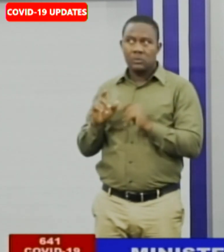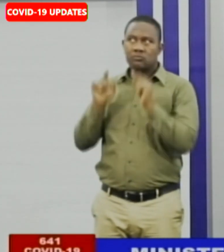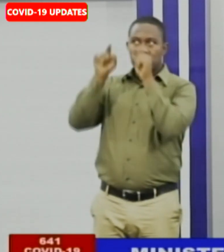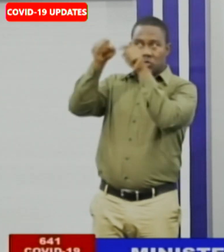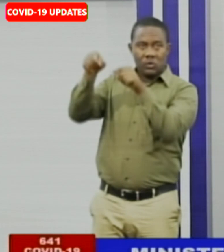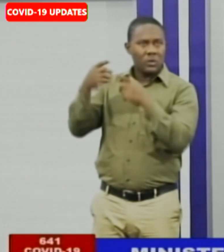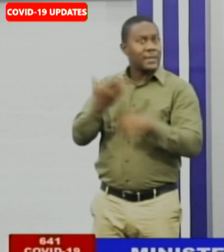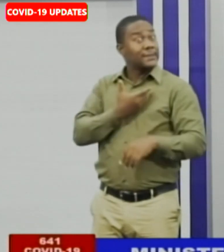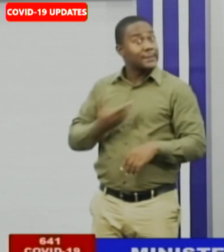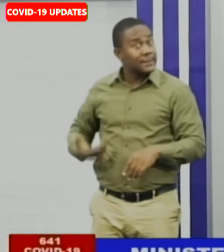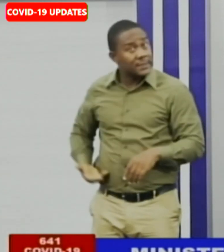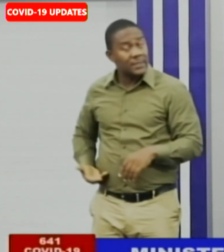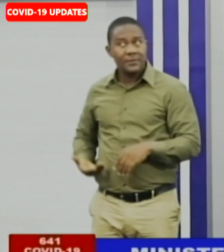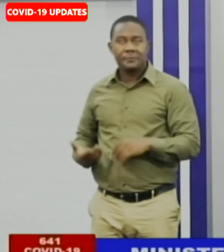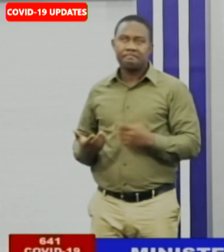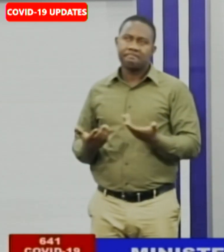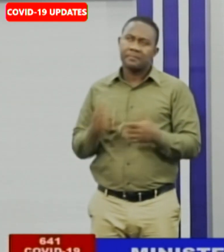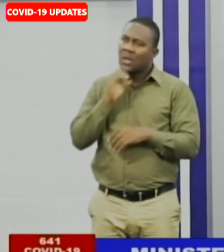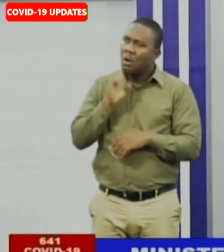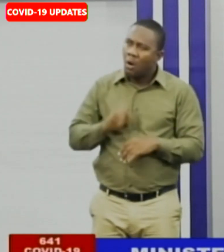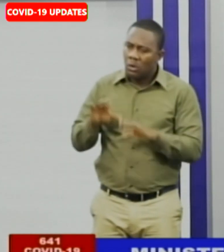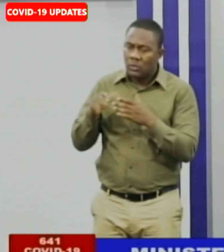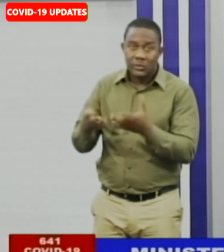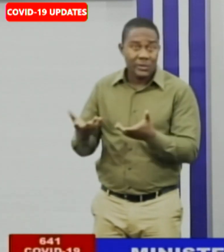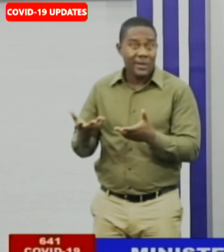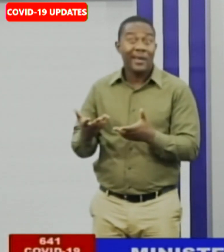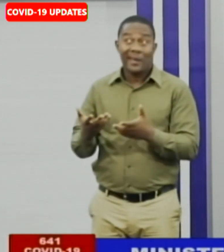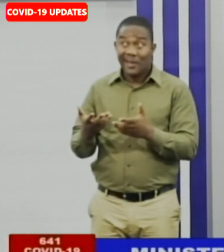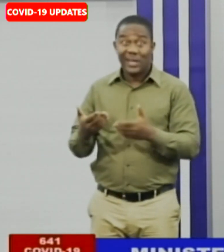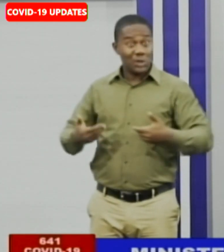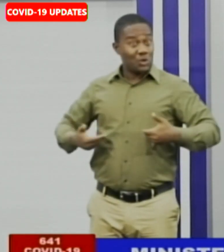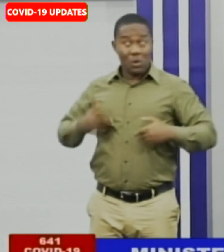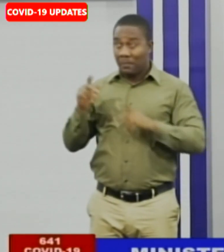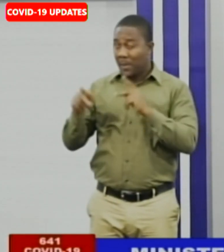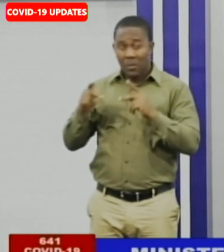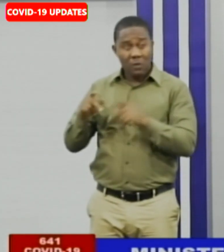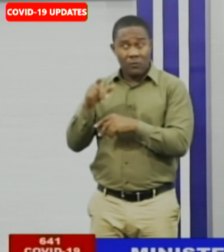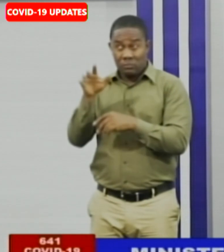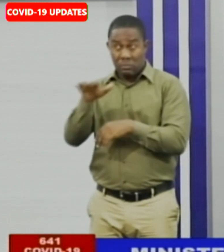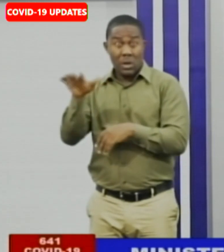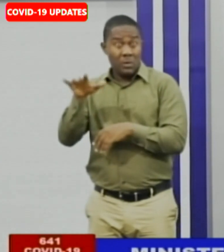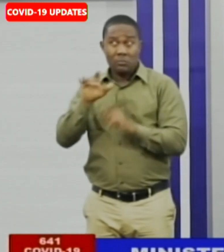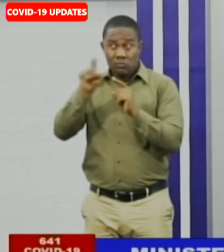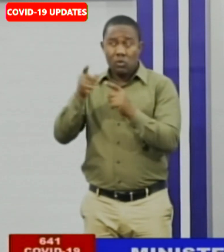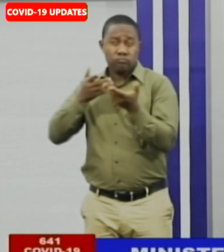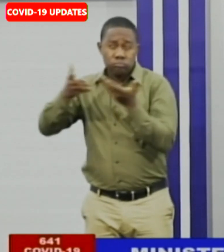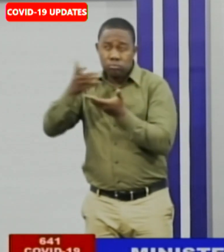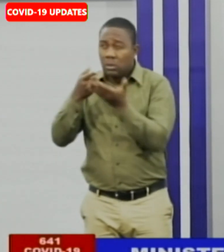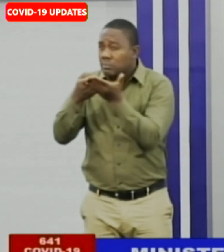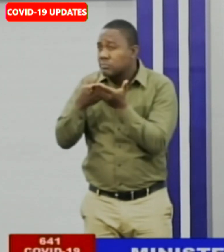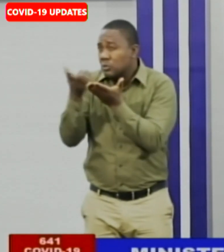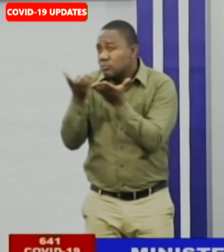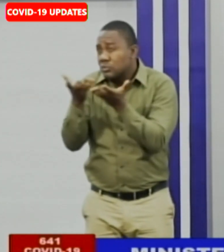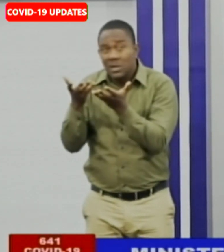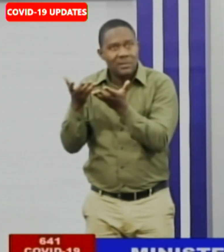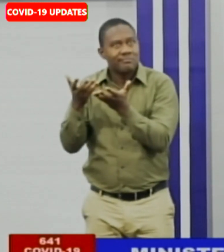the elders, and the youth of Pram Pram and its environs. In the last few days, we've gone through that process successfully, and we can